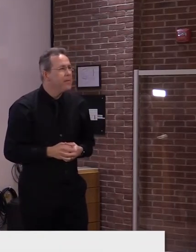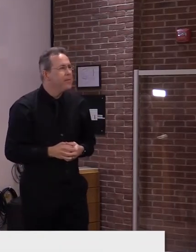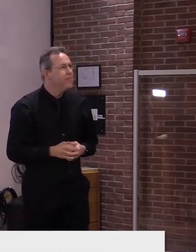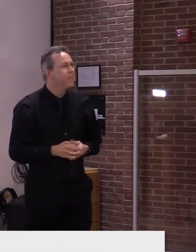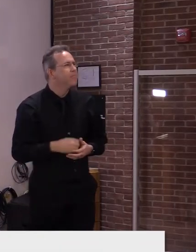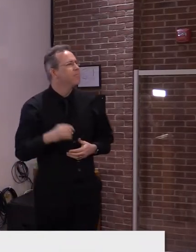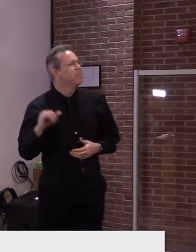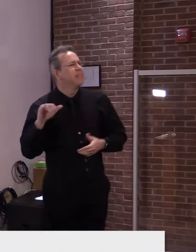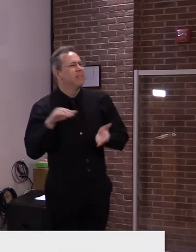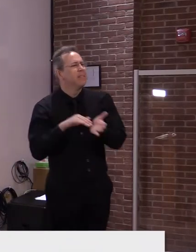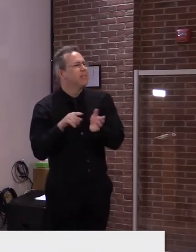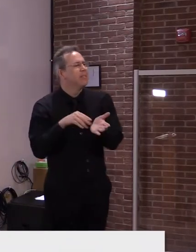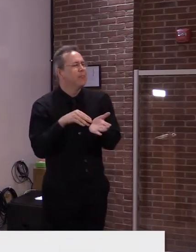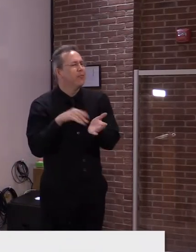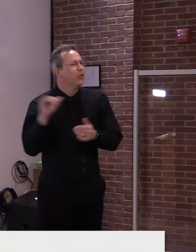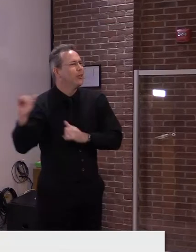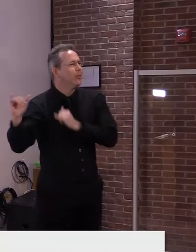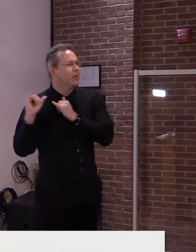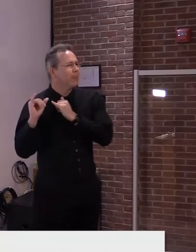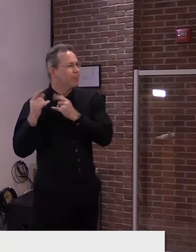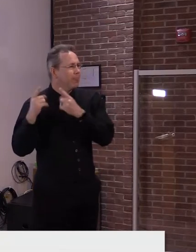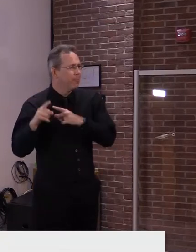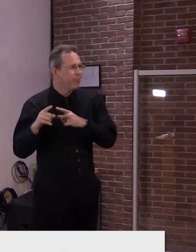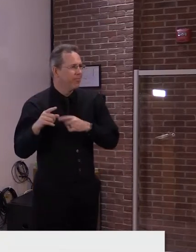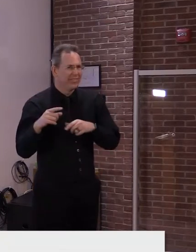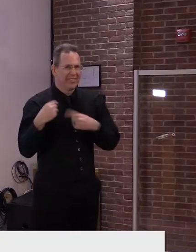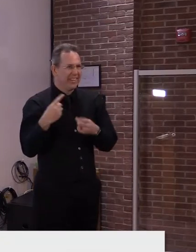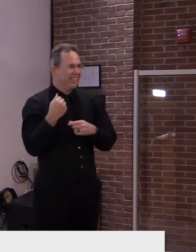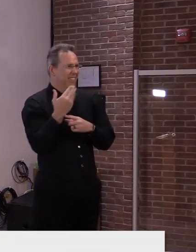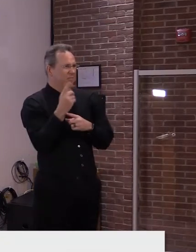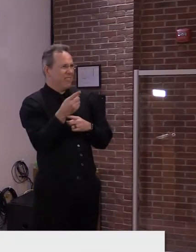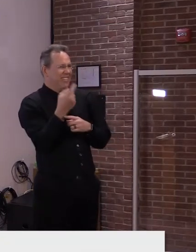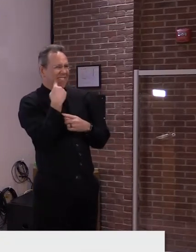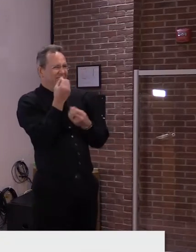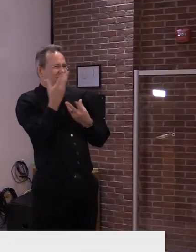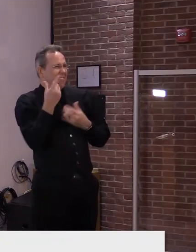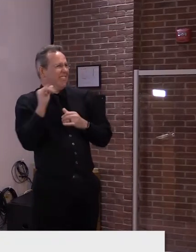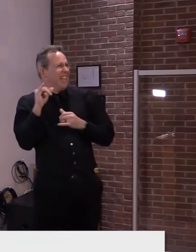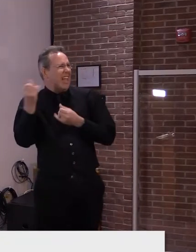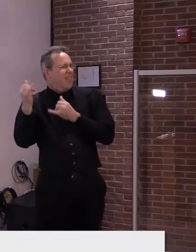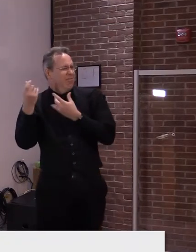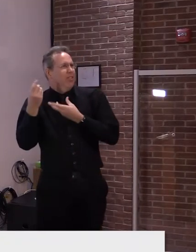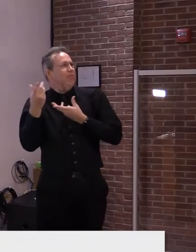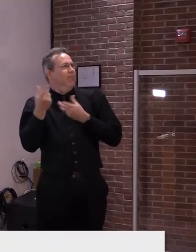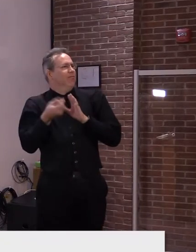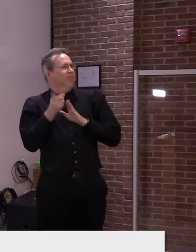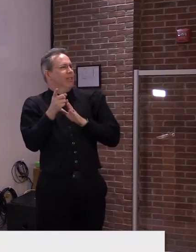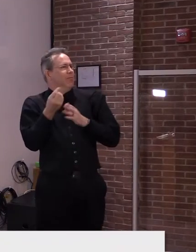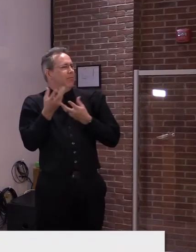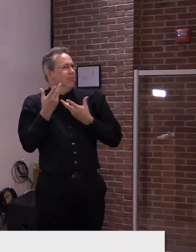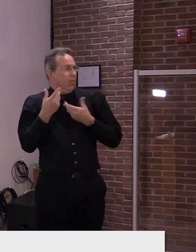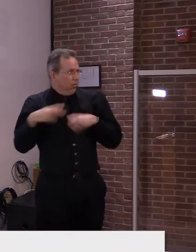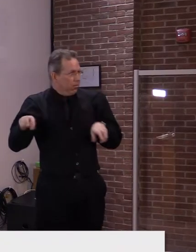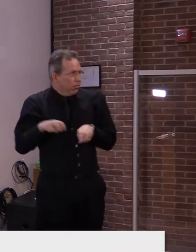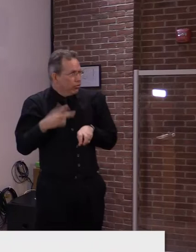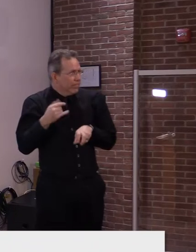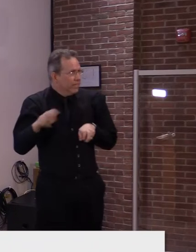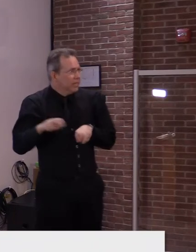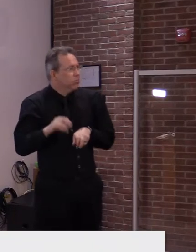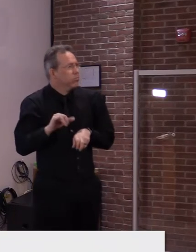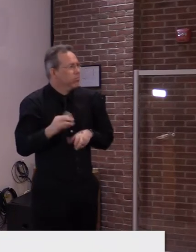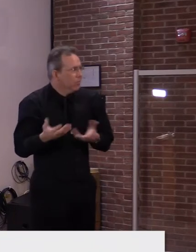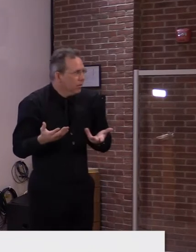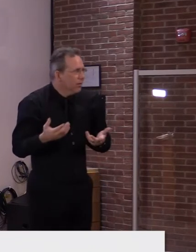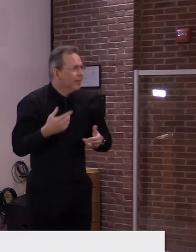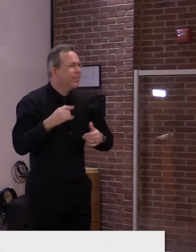immediately, within the past 15 minutes. So what will happen now is we will get together, the Agency of Education, the Department of Health, and we will look exactly at